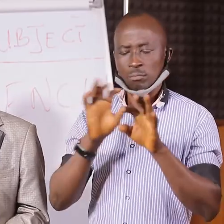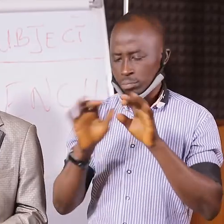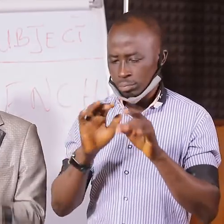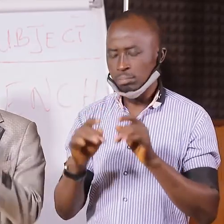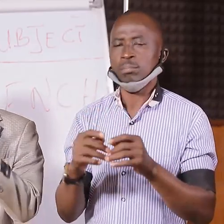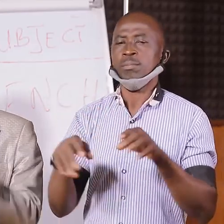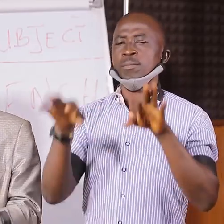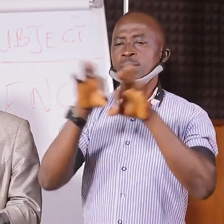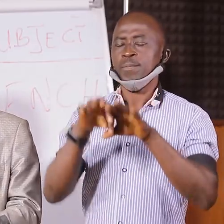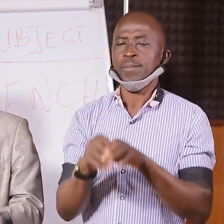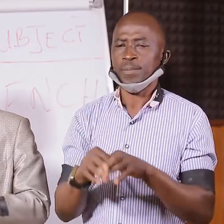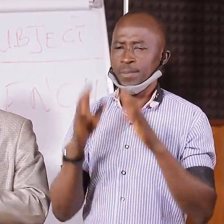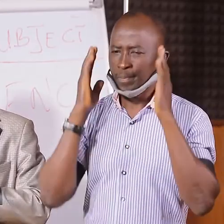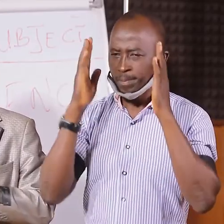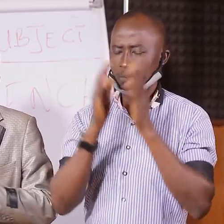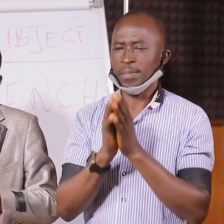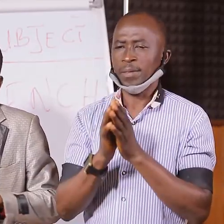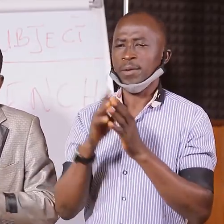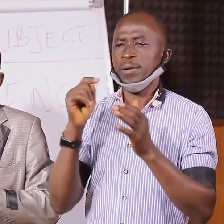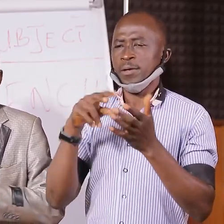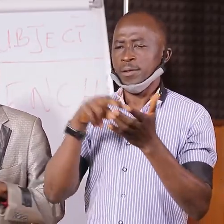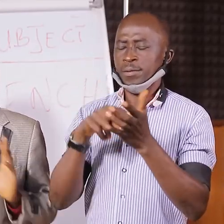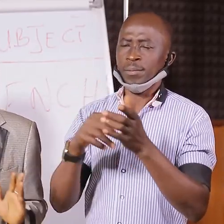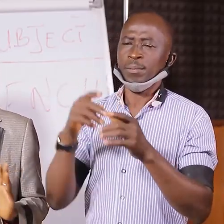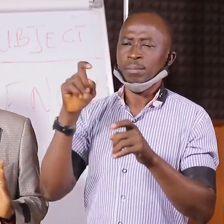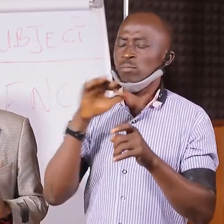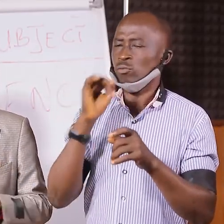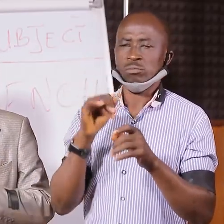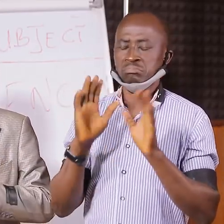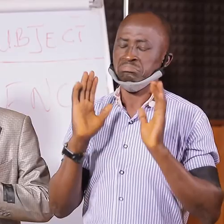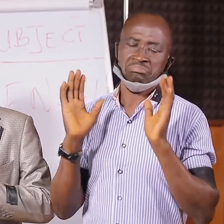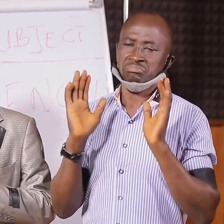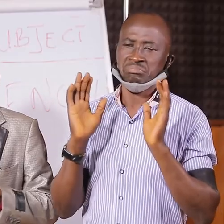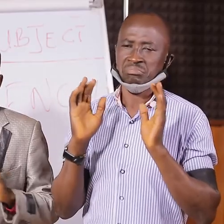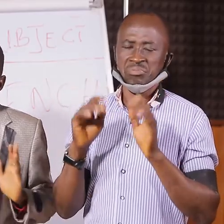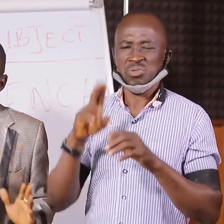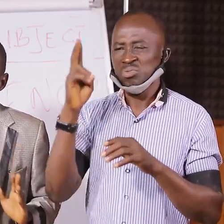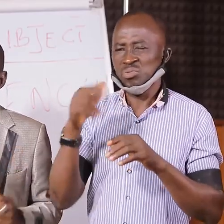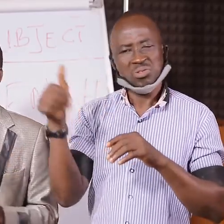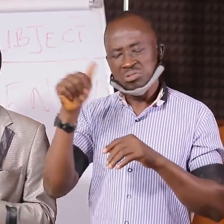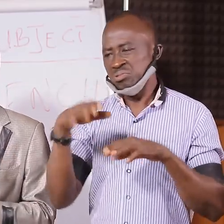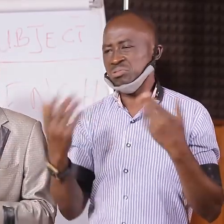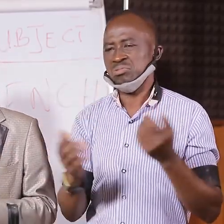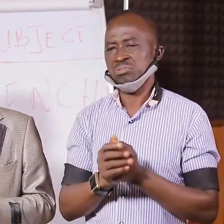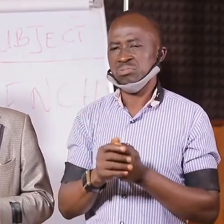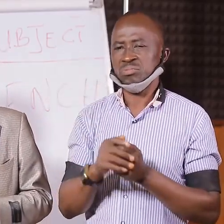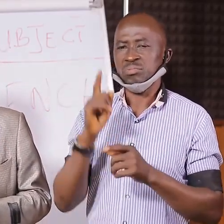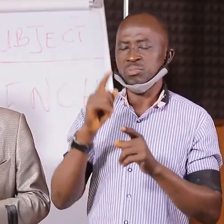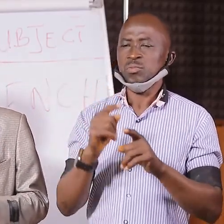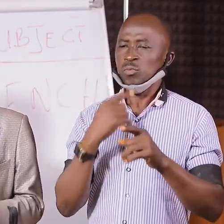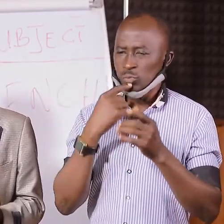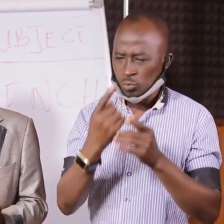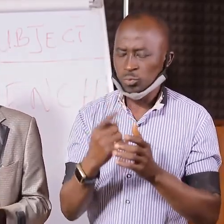of the constant. And take note, the constant must not necessarily be K. You can use any other alphabet, but you should